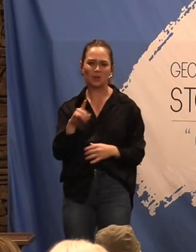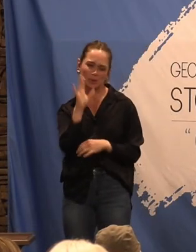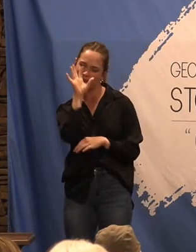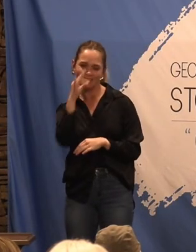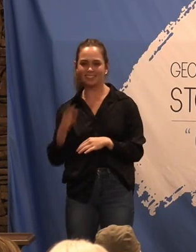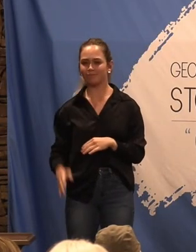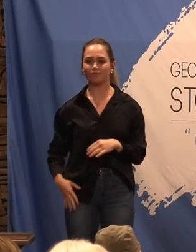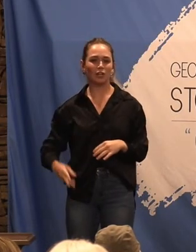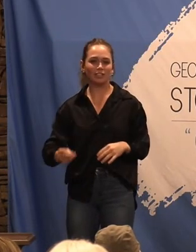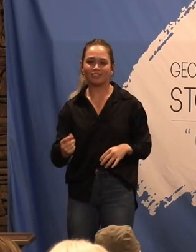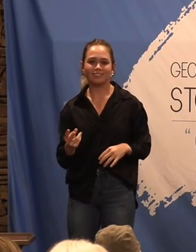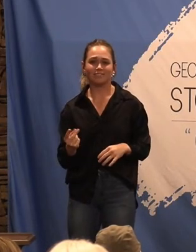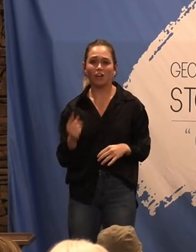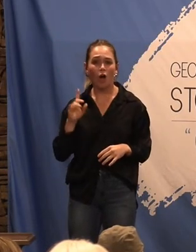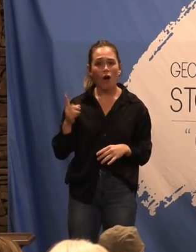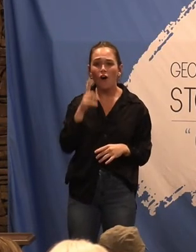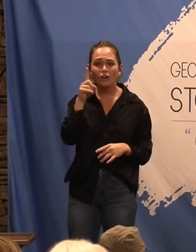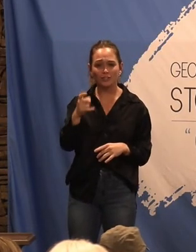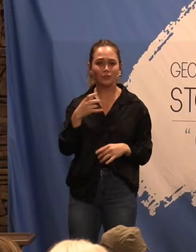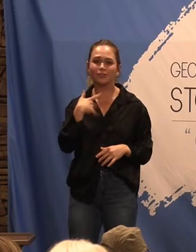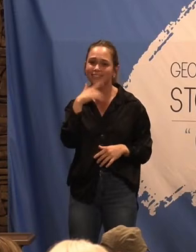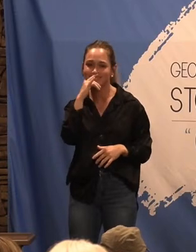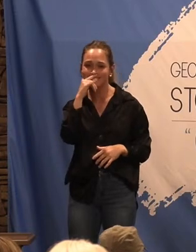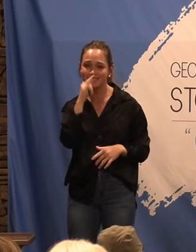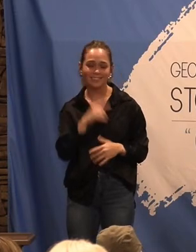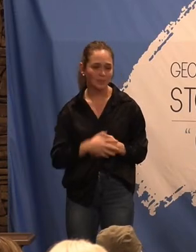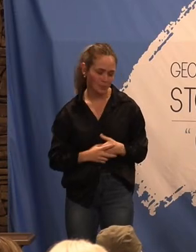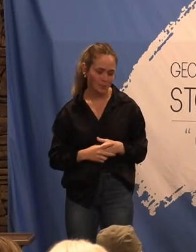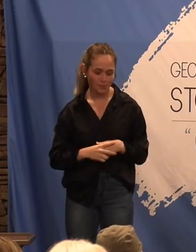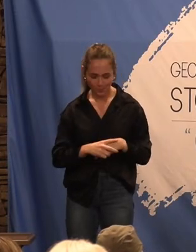foxhounds, all you need's a kid.